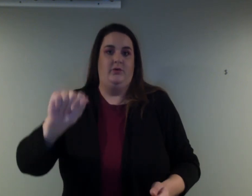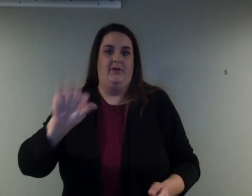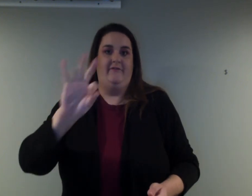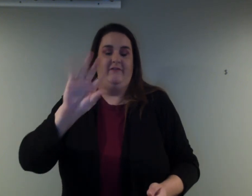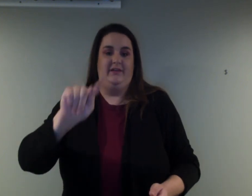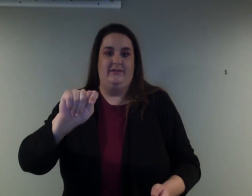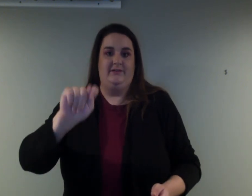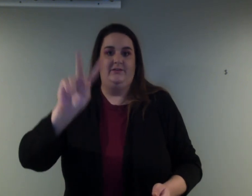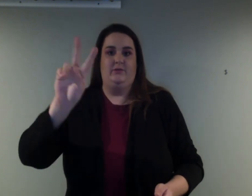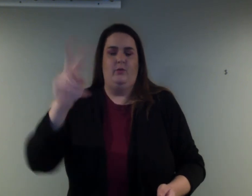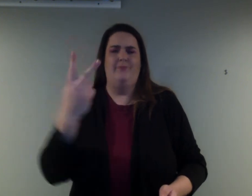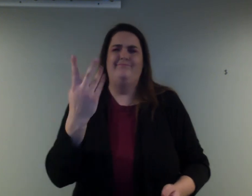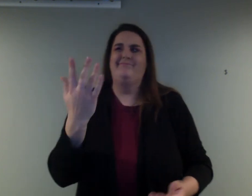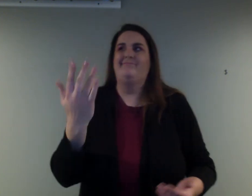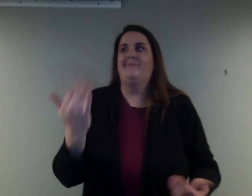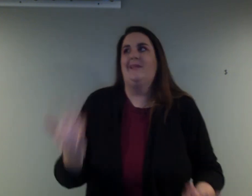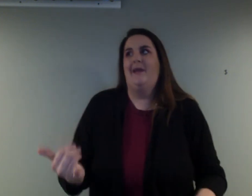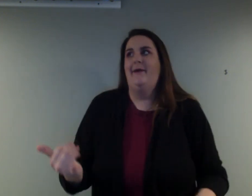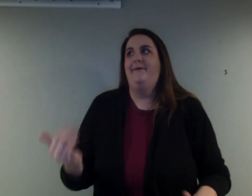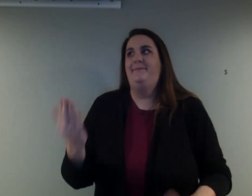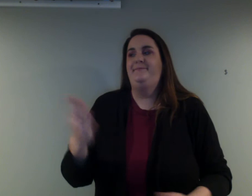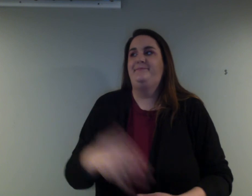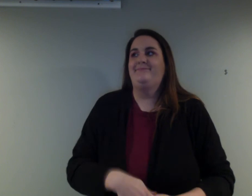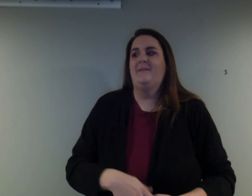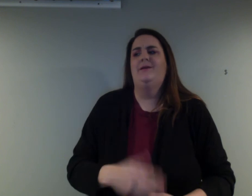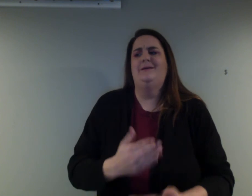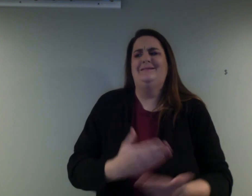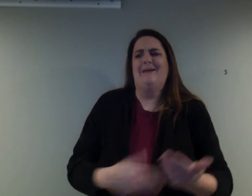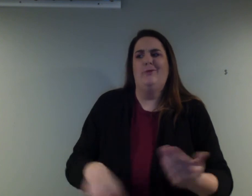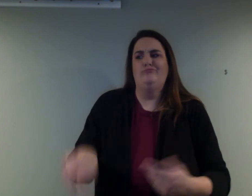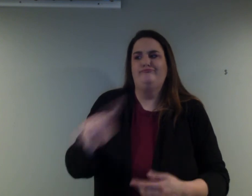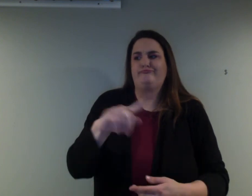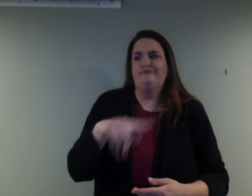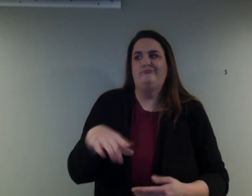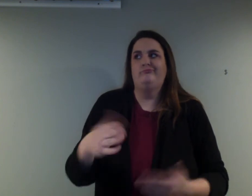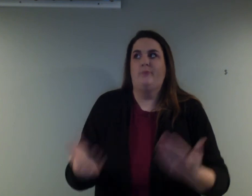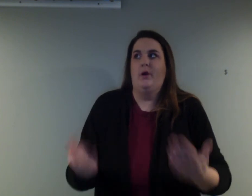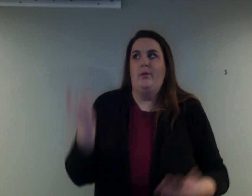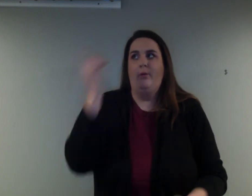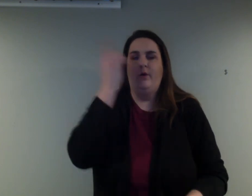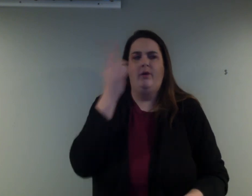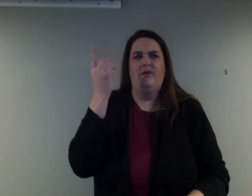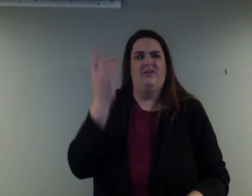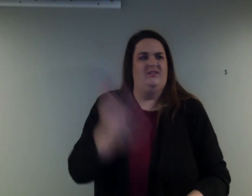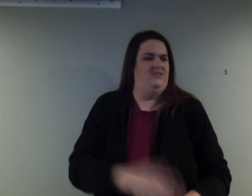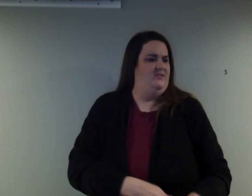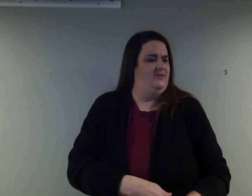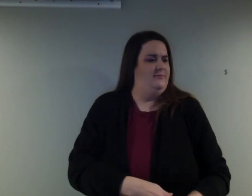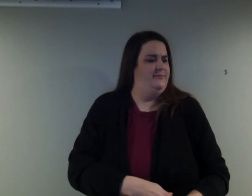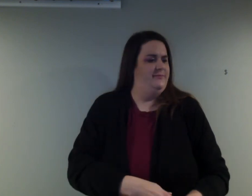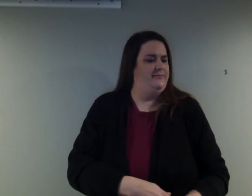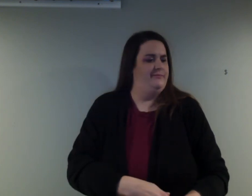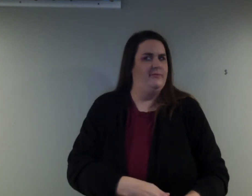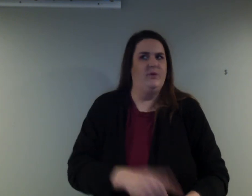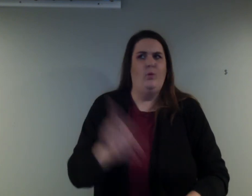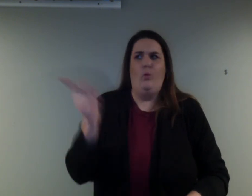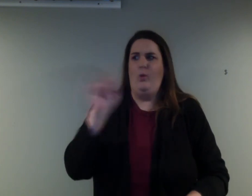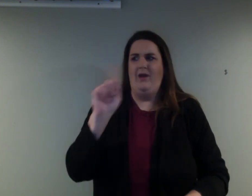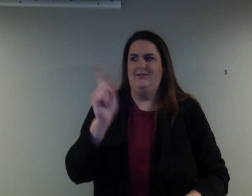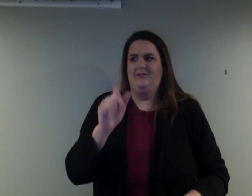Now, I bet some of you might be wondering to yourselves, where are we going to put the door?